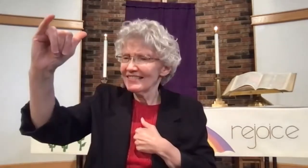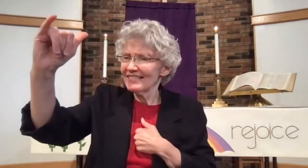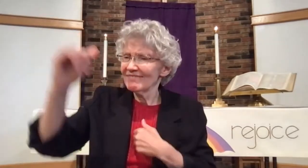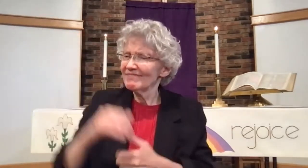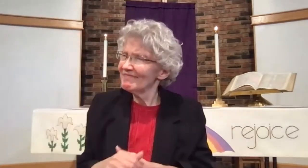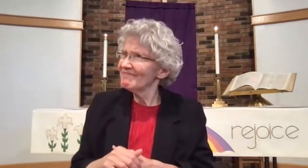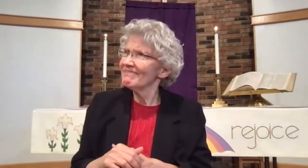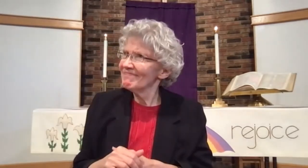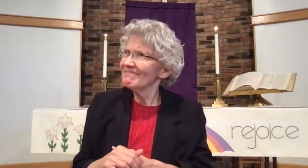forevermore.